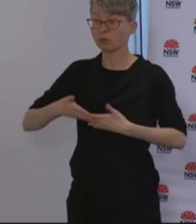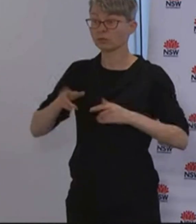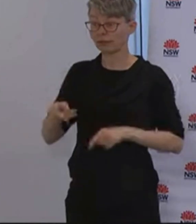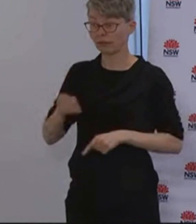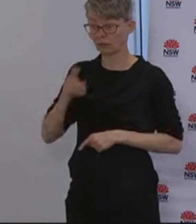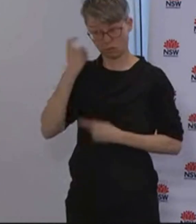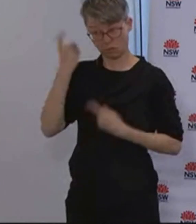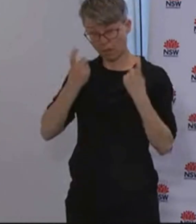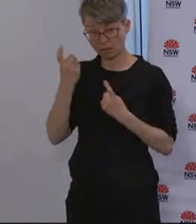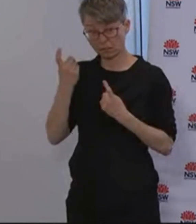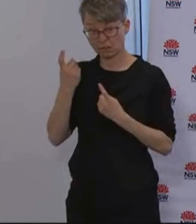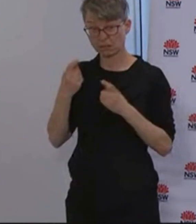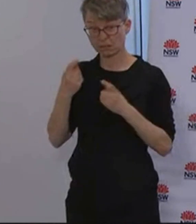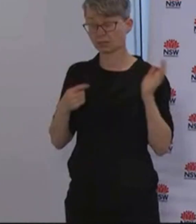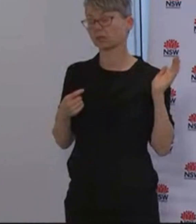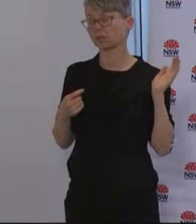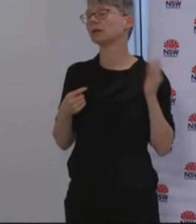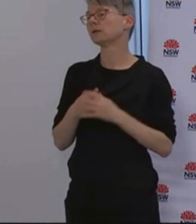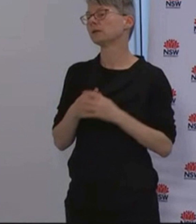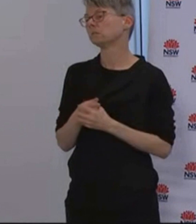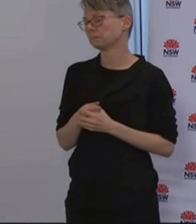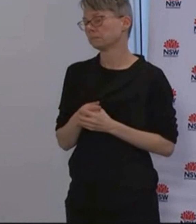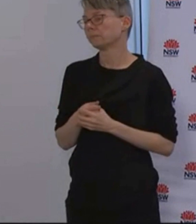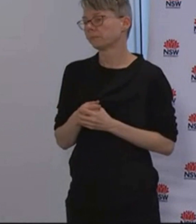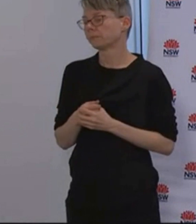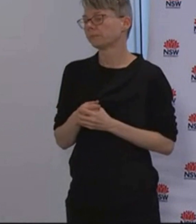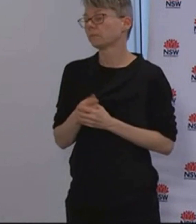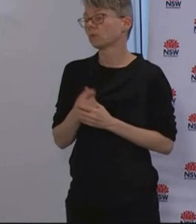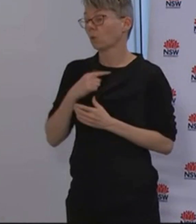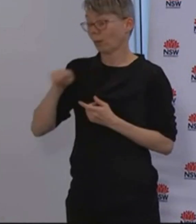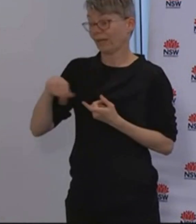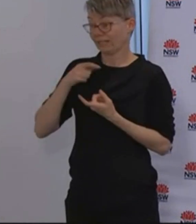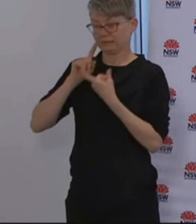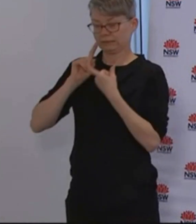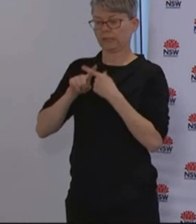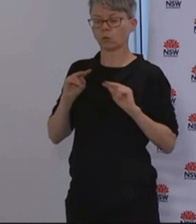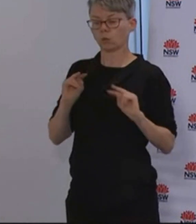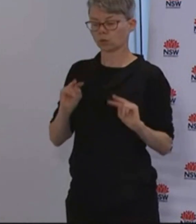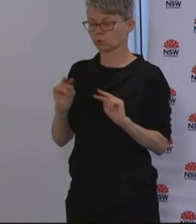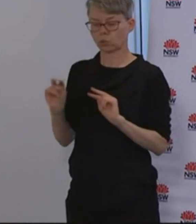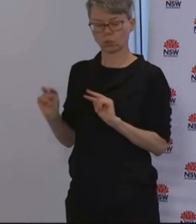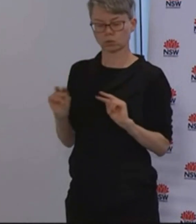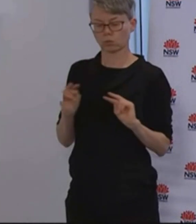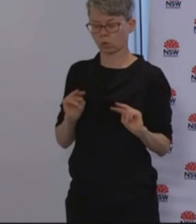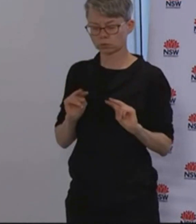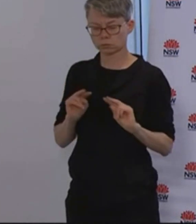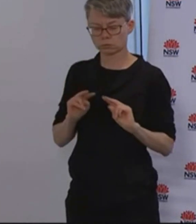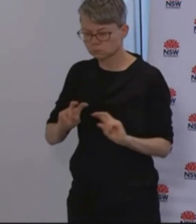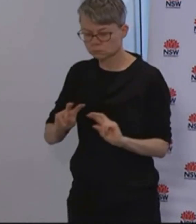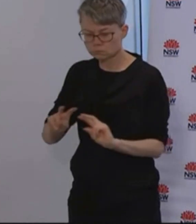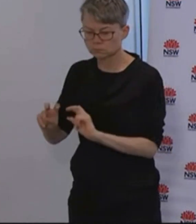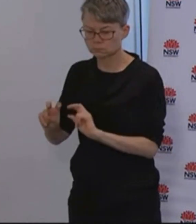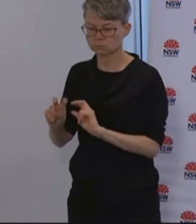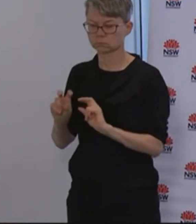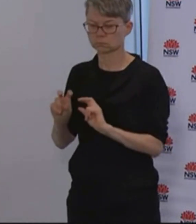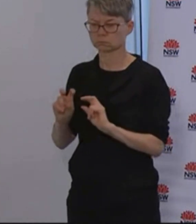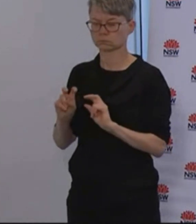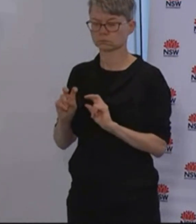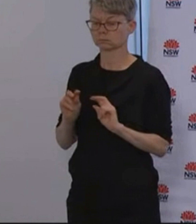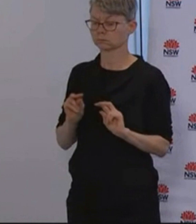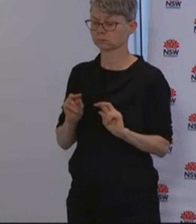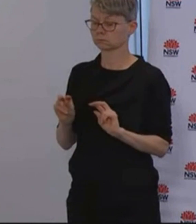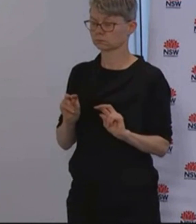at all? As I said, we're just continuing to monitor this situation very